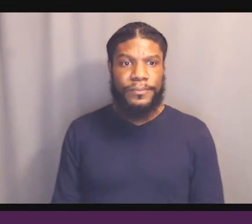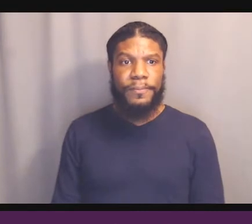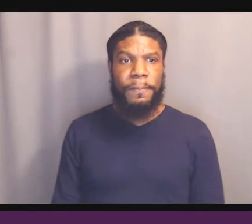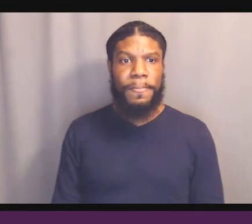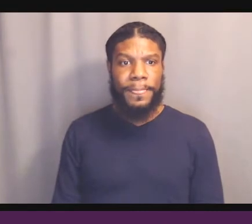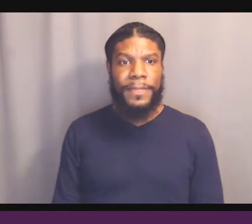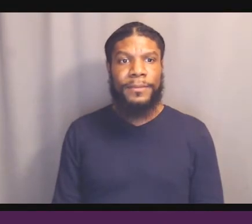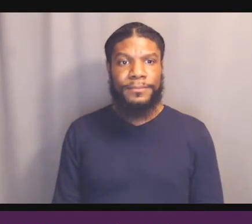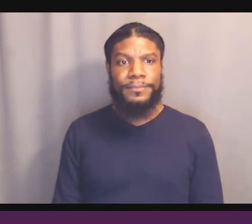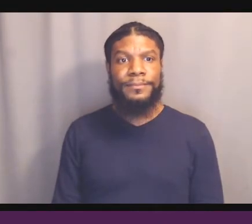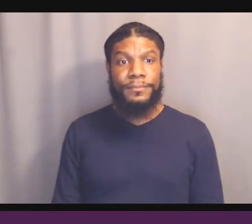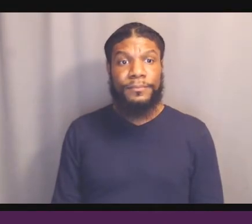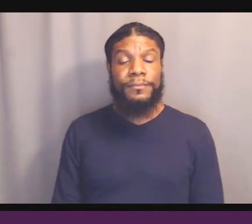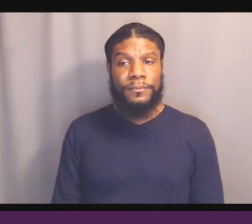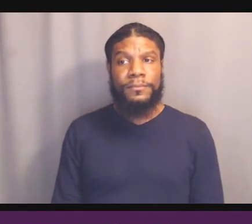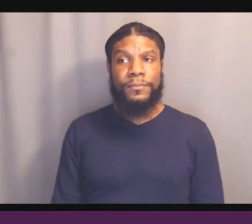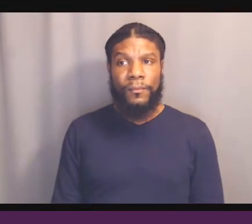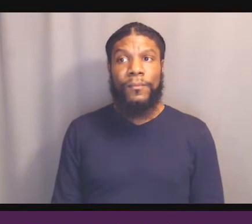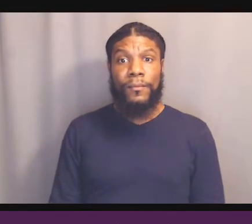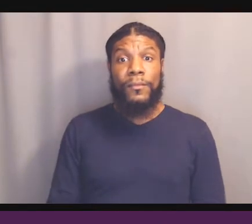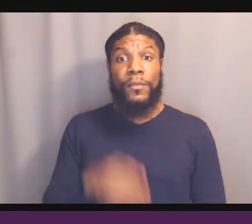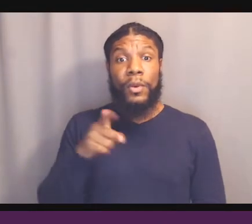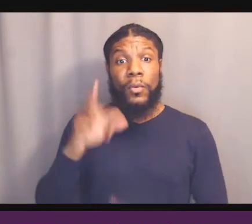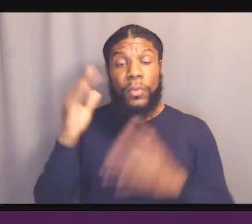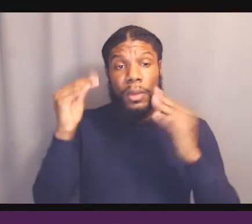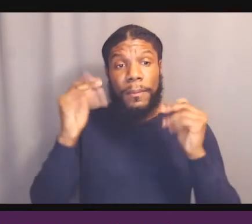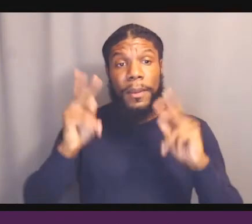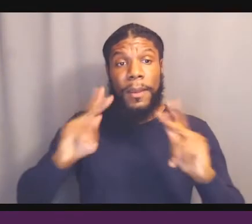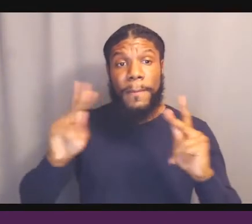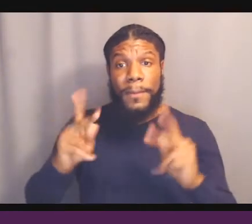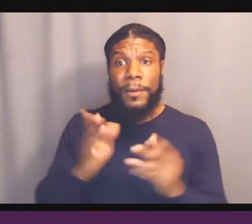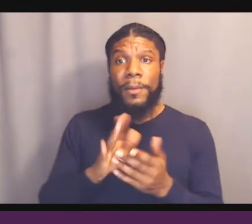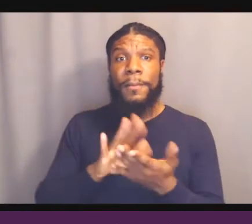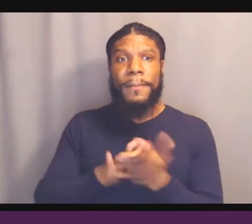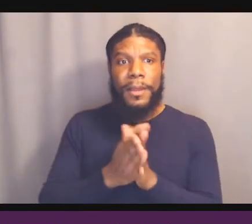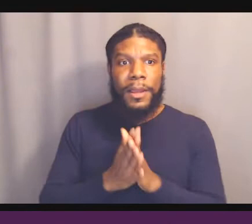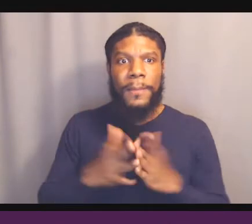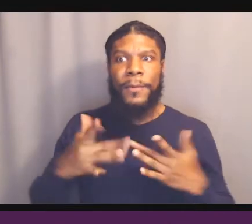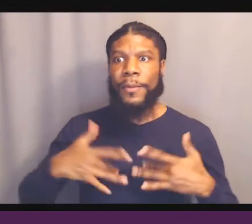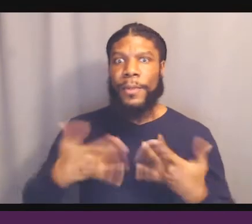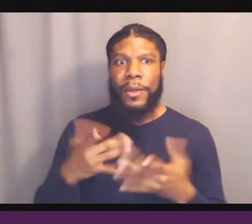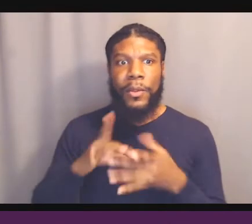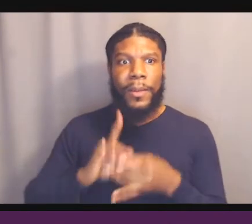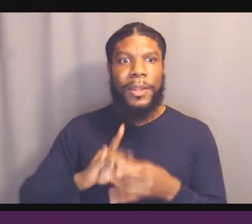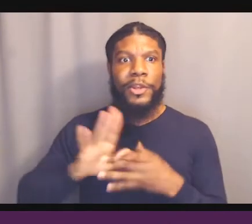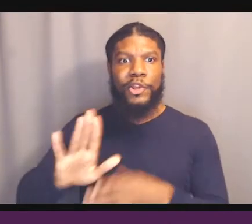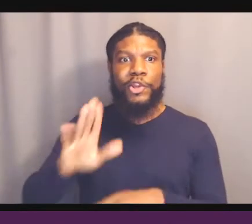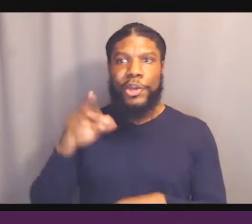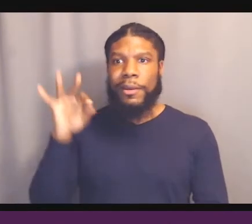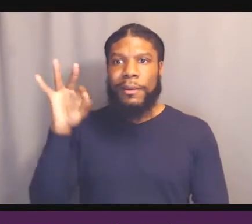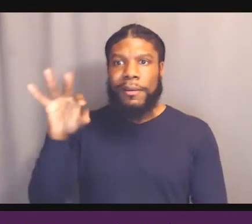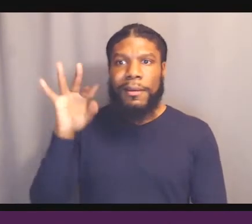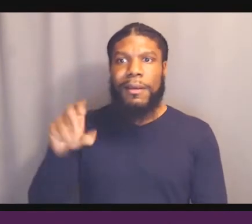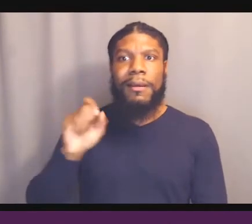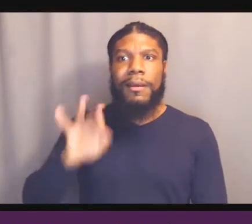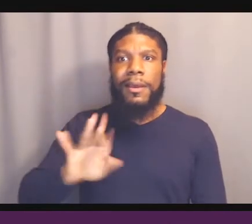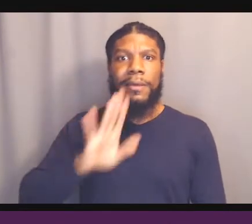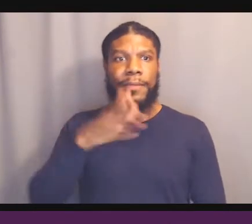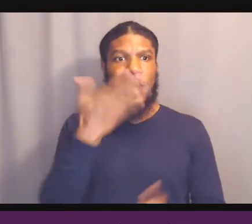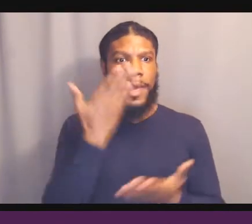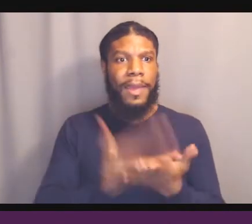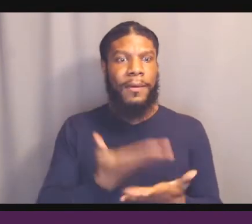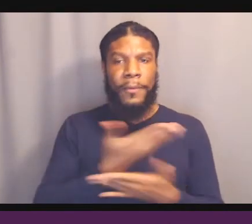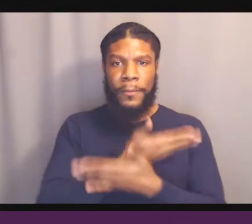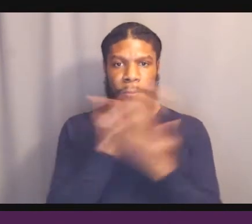rhetoric when in reality, they're seeing no real work or no real evidence of the God you're speaking of in